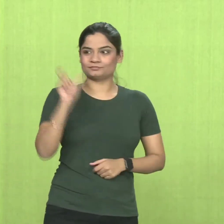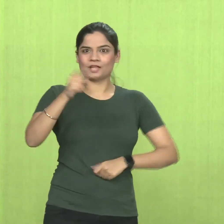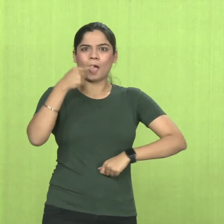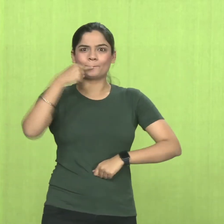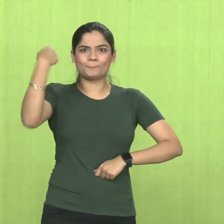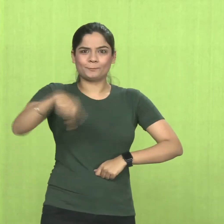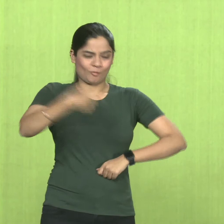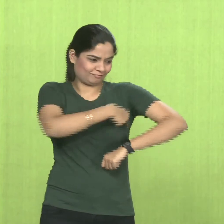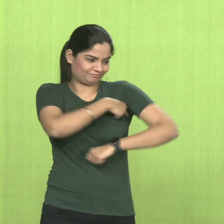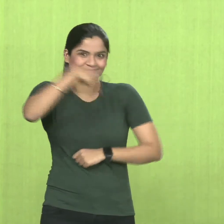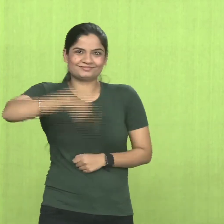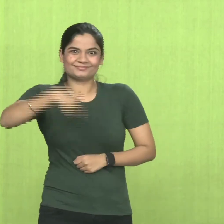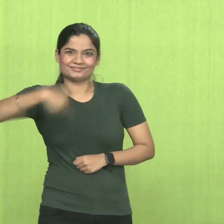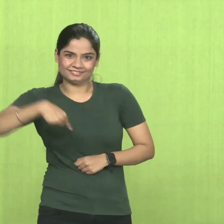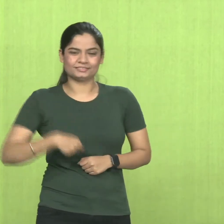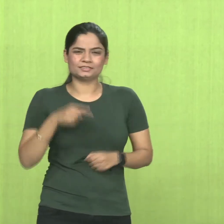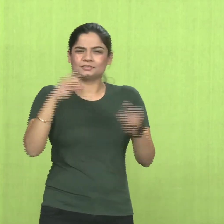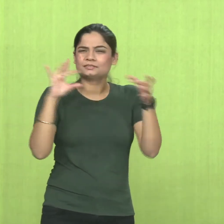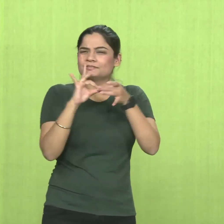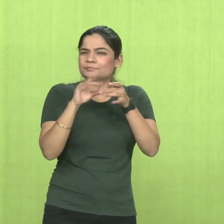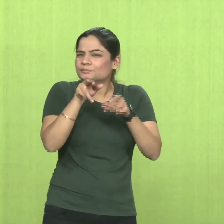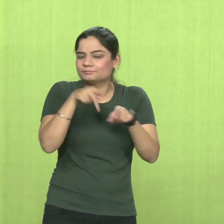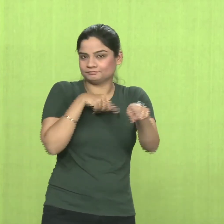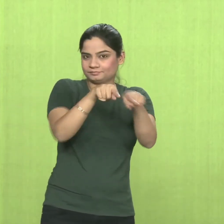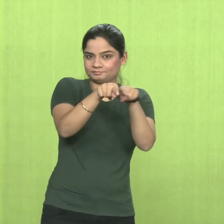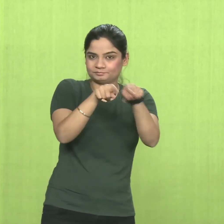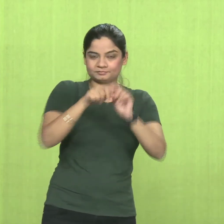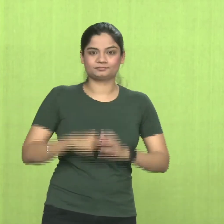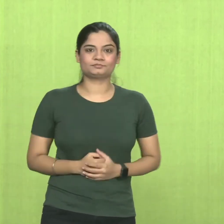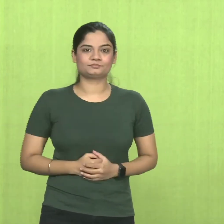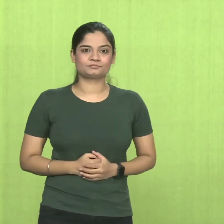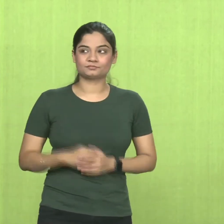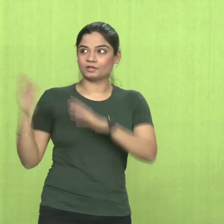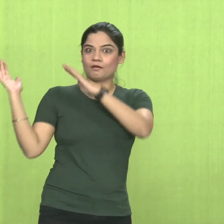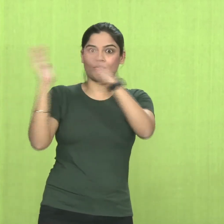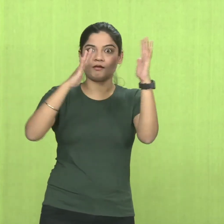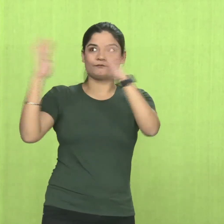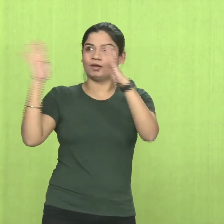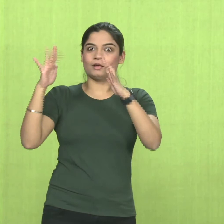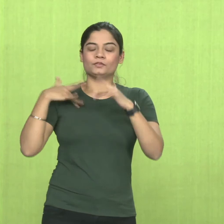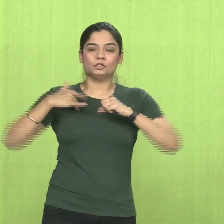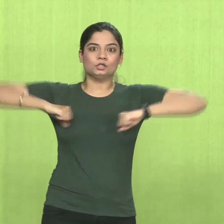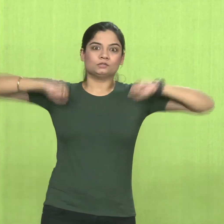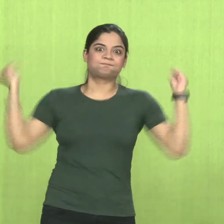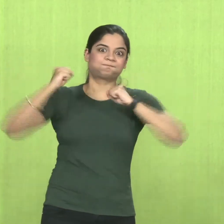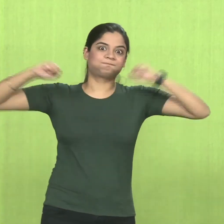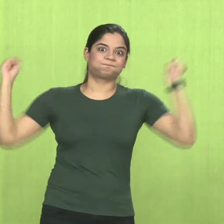The temperature of a room, the comfortable temperature. Let me explain how. For example, when it's windy and it's